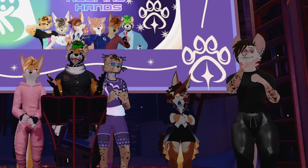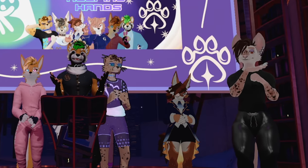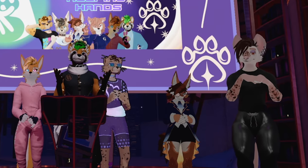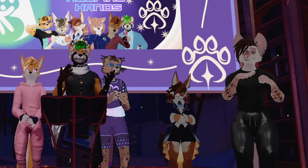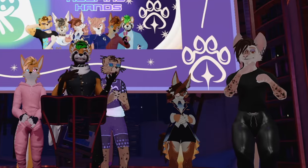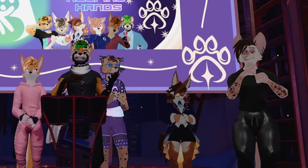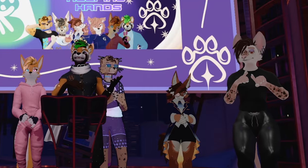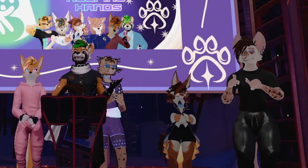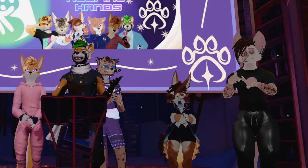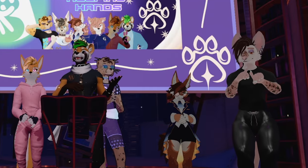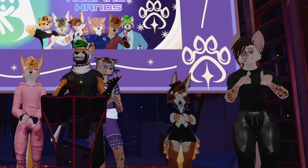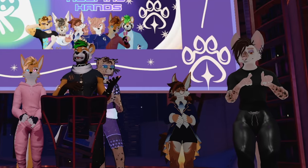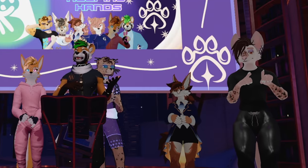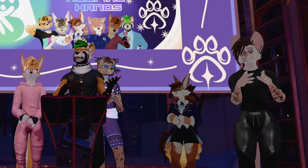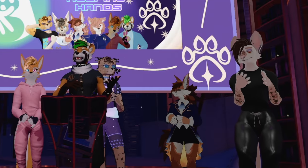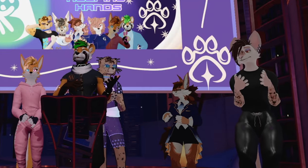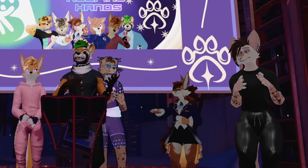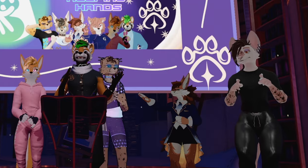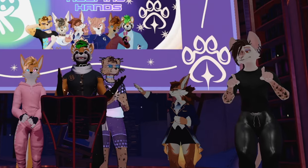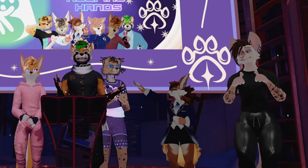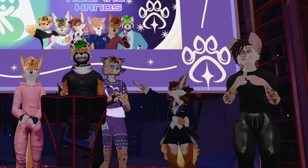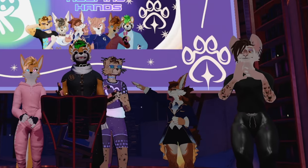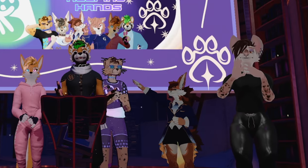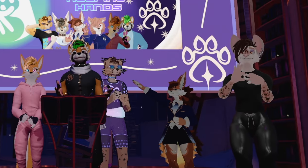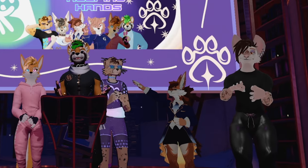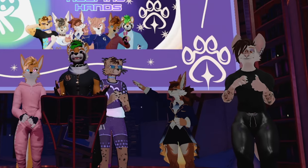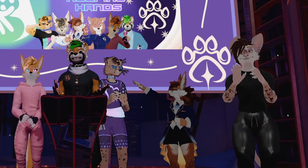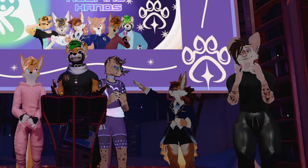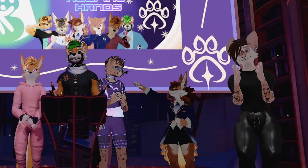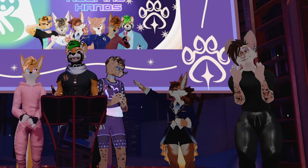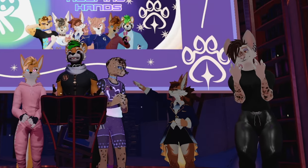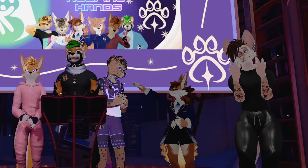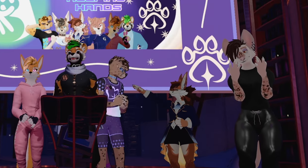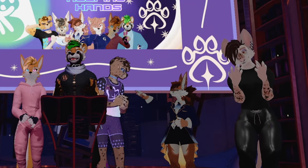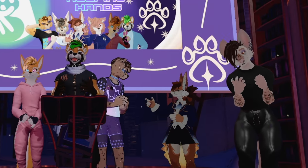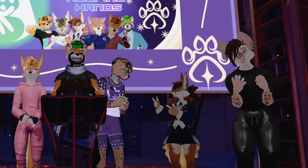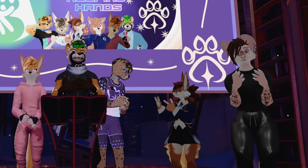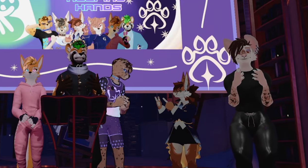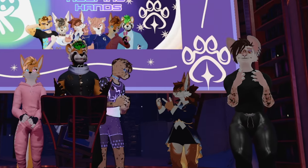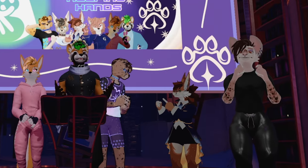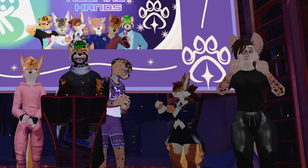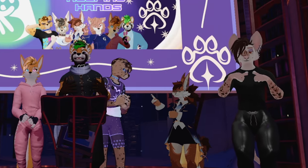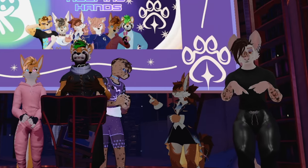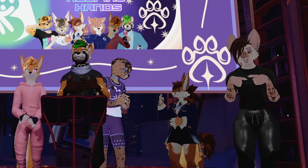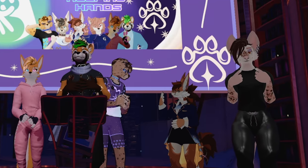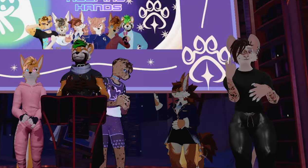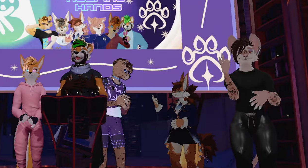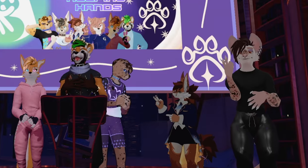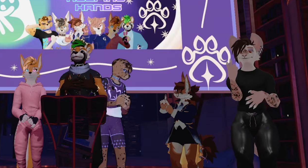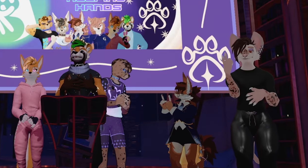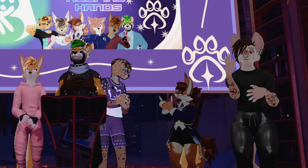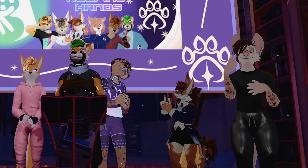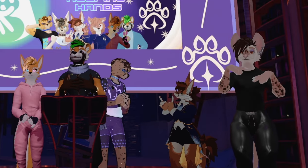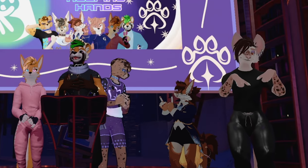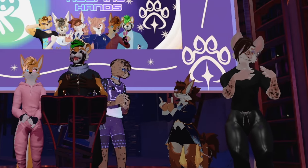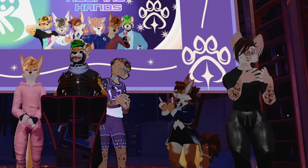of, unfortunately, the treatment of deaf people in the history of at least the Americas, have